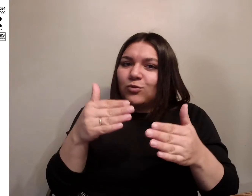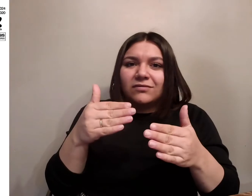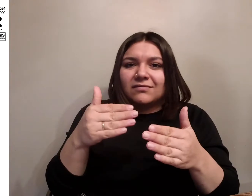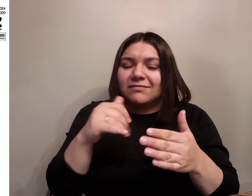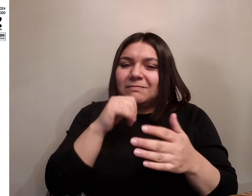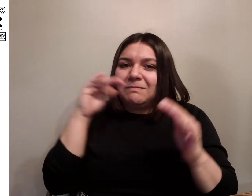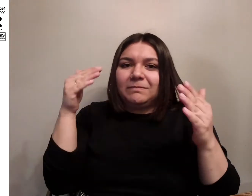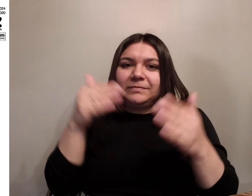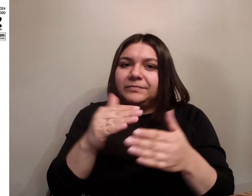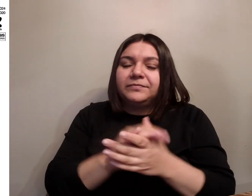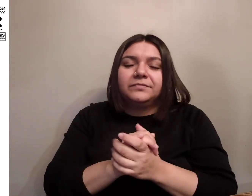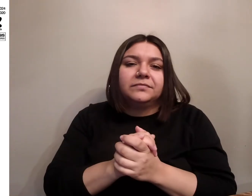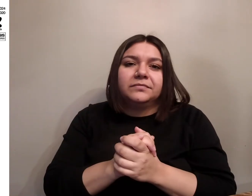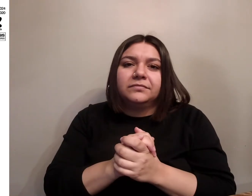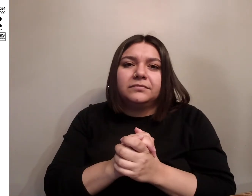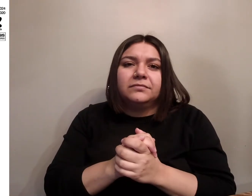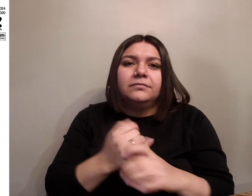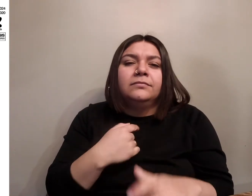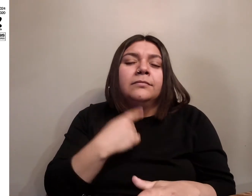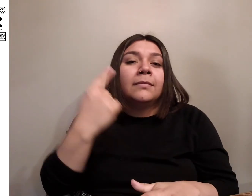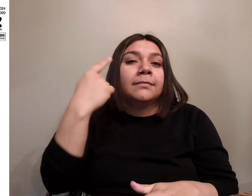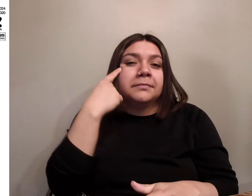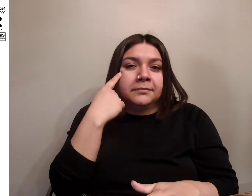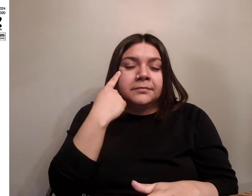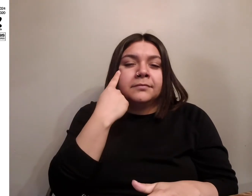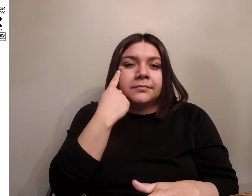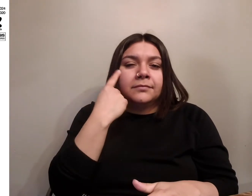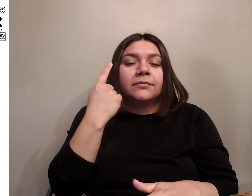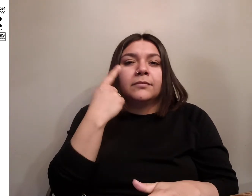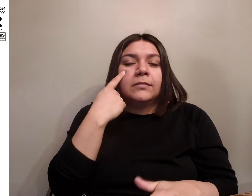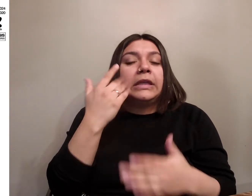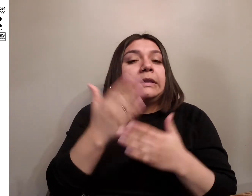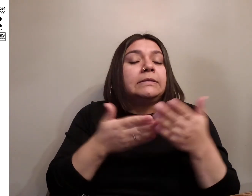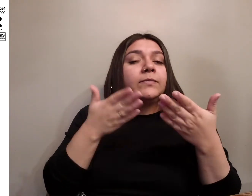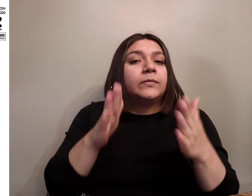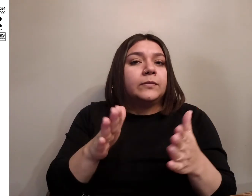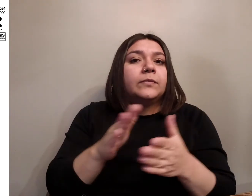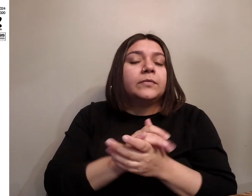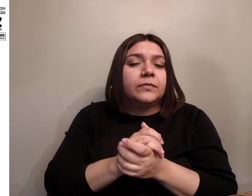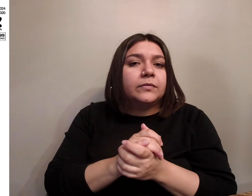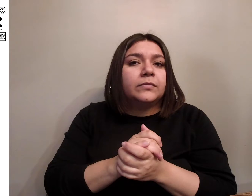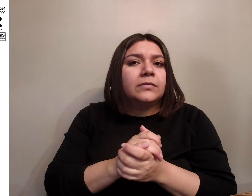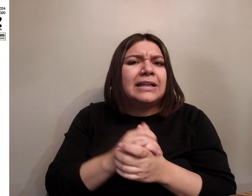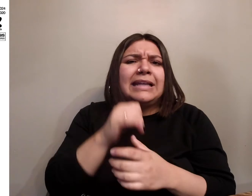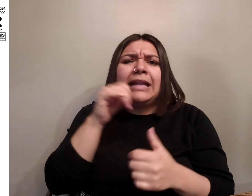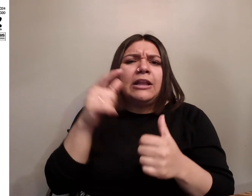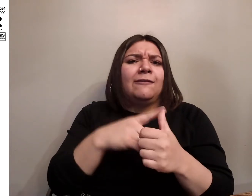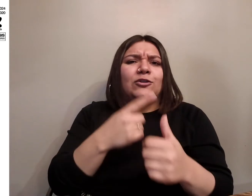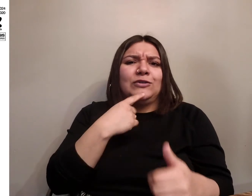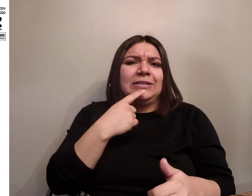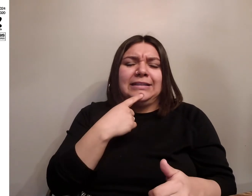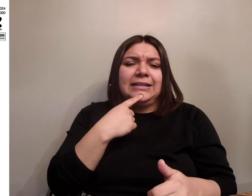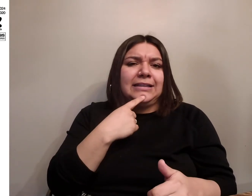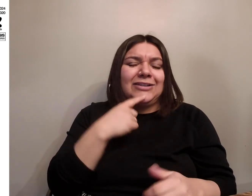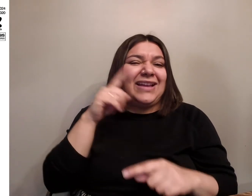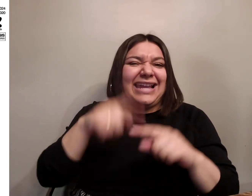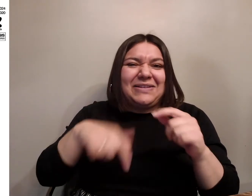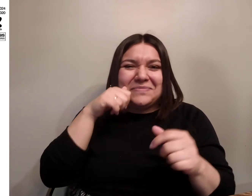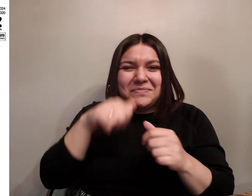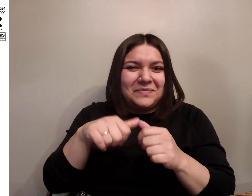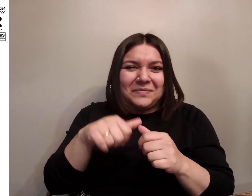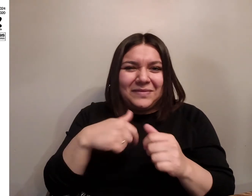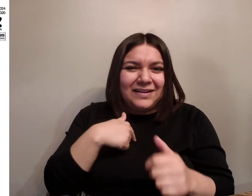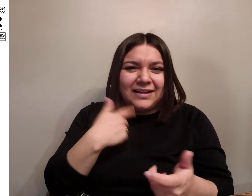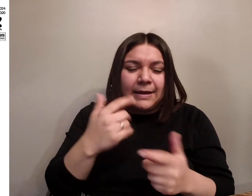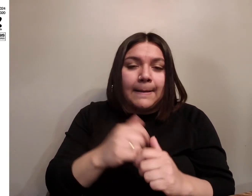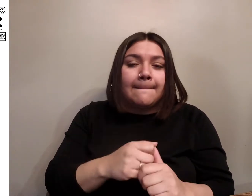But we're not focused on that. And I think I think in some way, and I'm